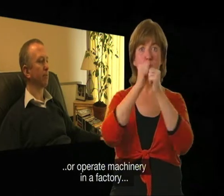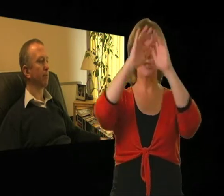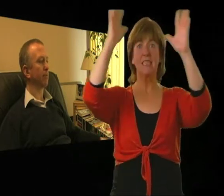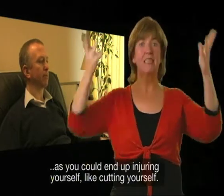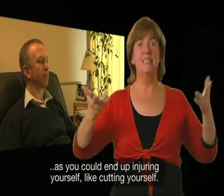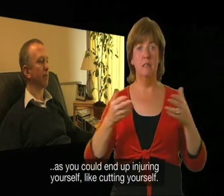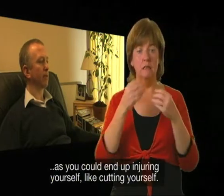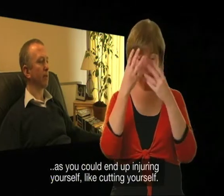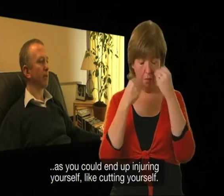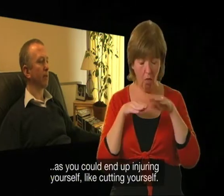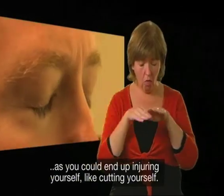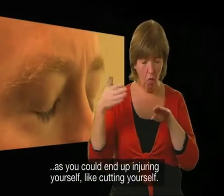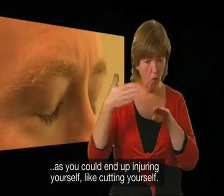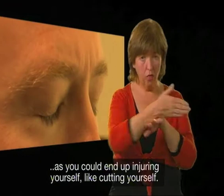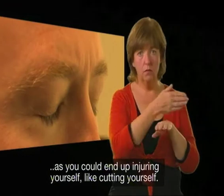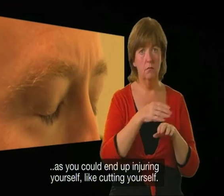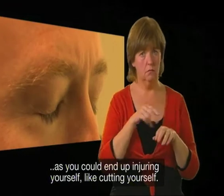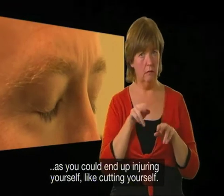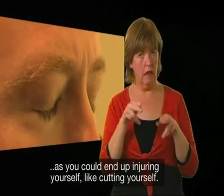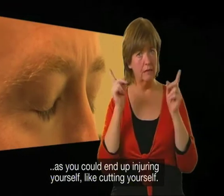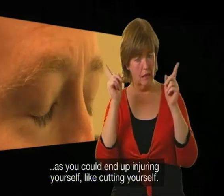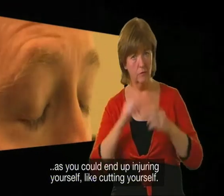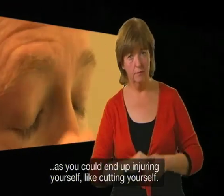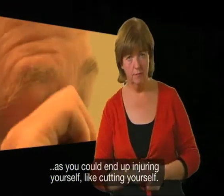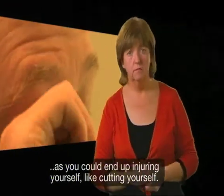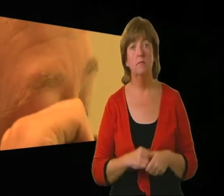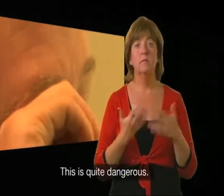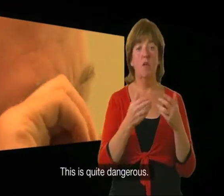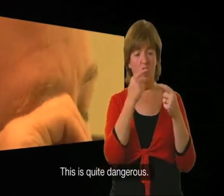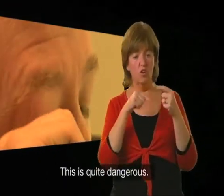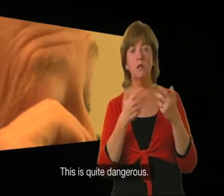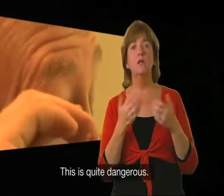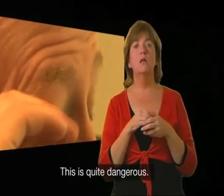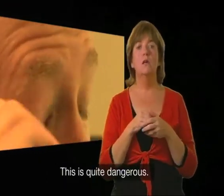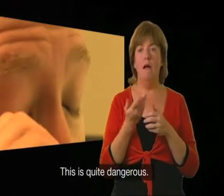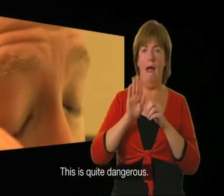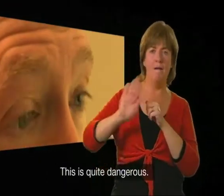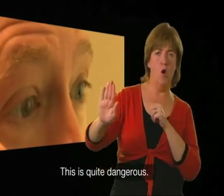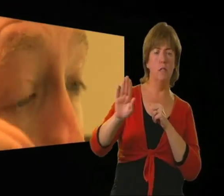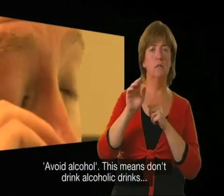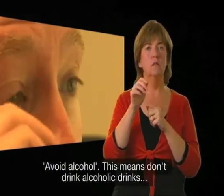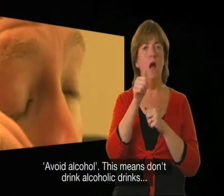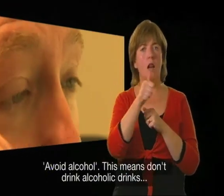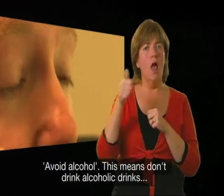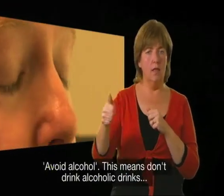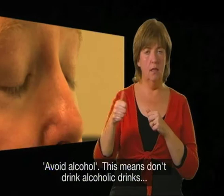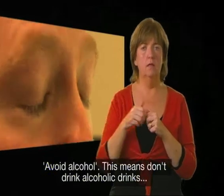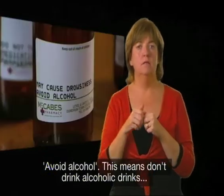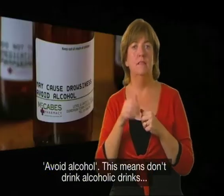as you could end up injuring yourself, like cutting yourself. This is quite dangerous. Avoid alcohol. This means